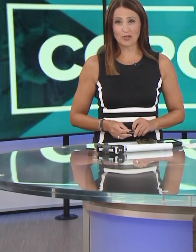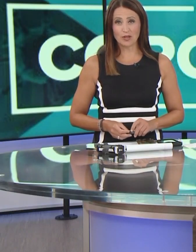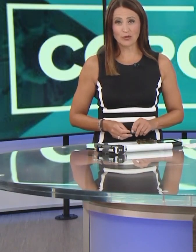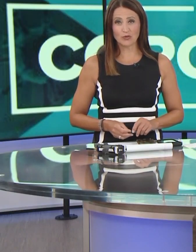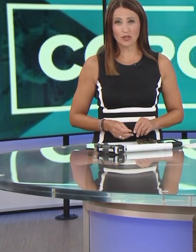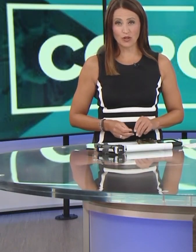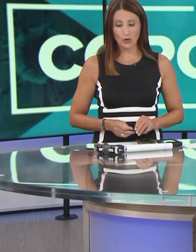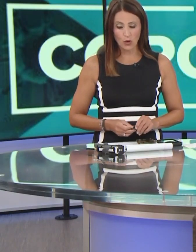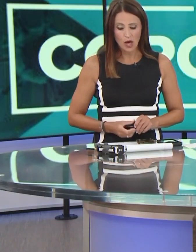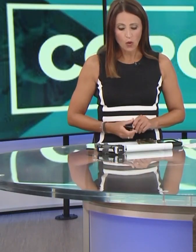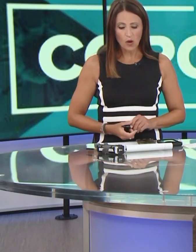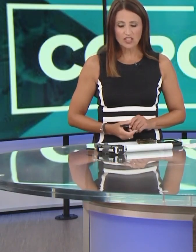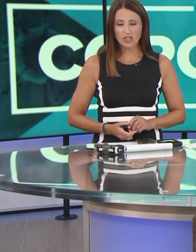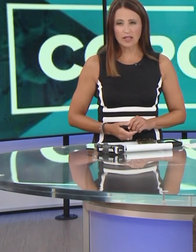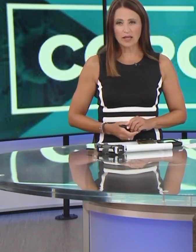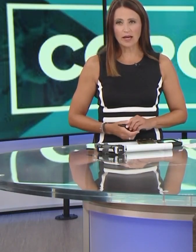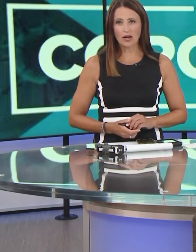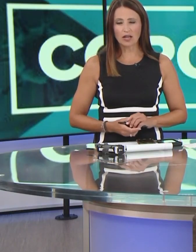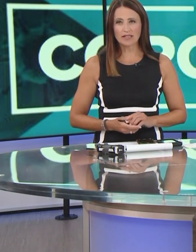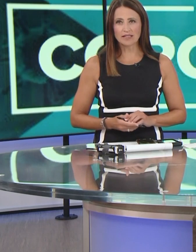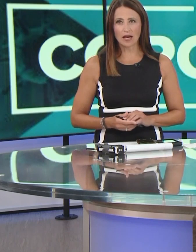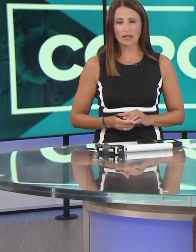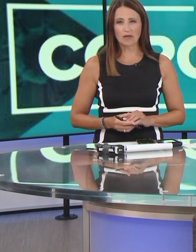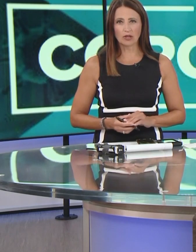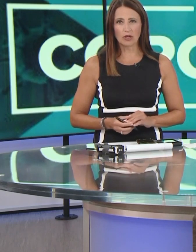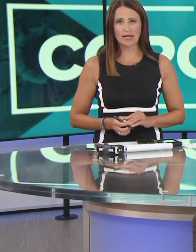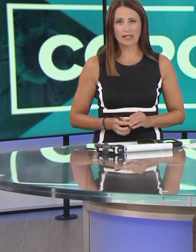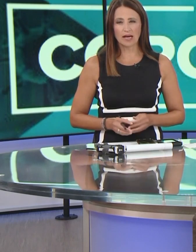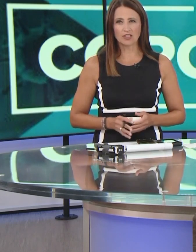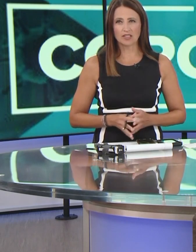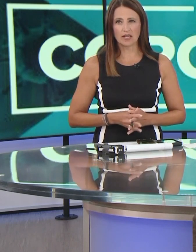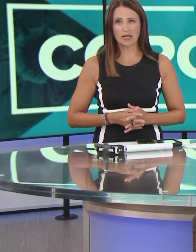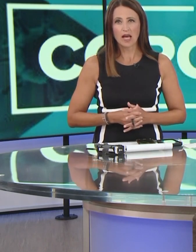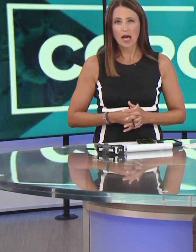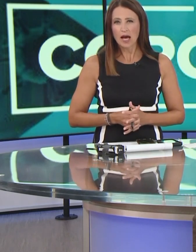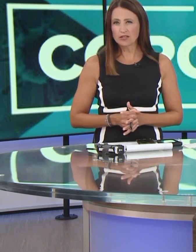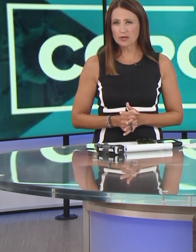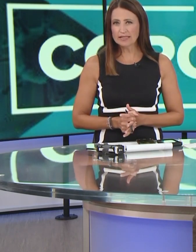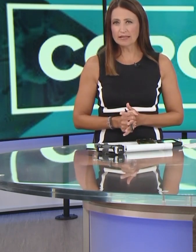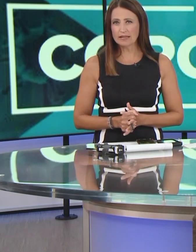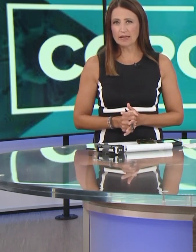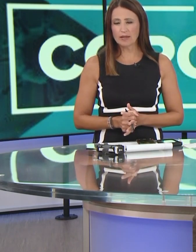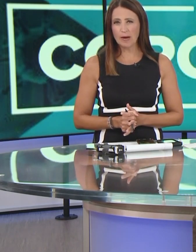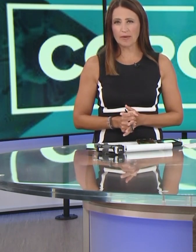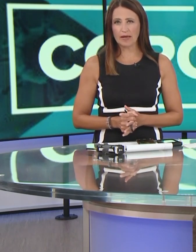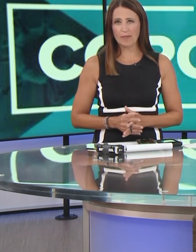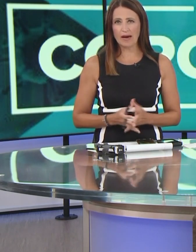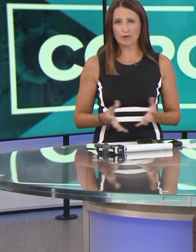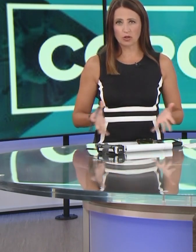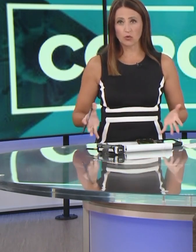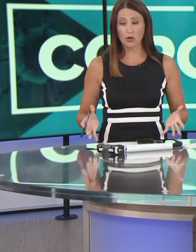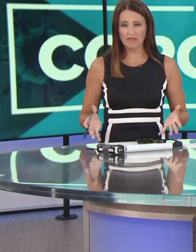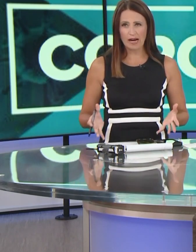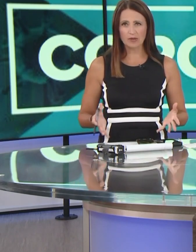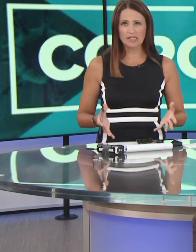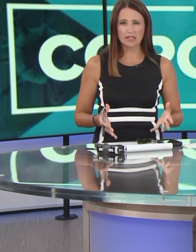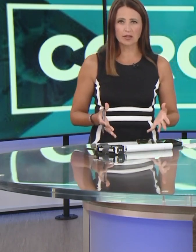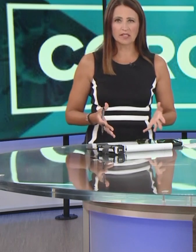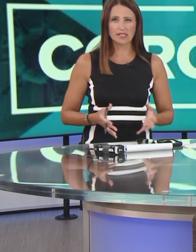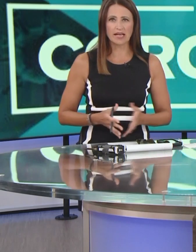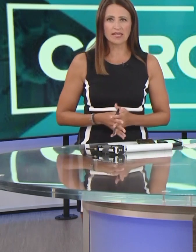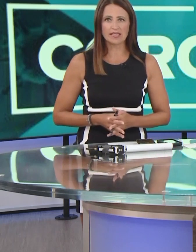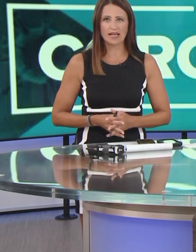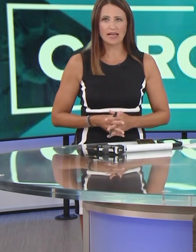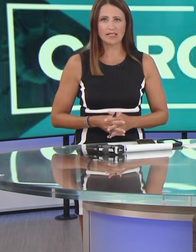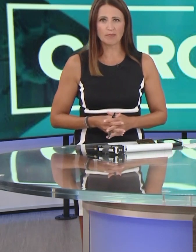11 studios with you, watching Arkansas Governor Asa Hutchinson address the public about coronavirus here